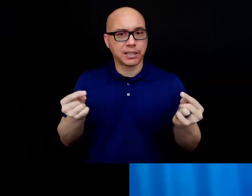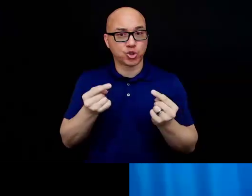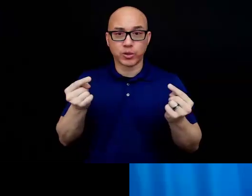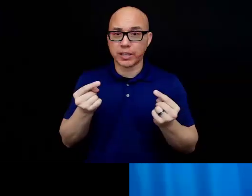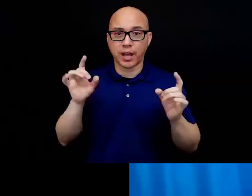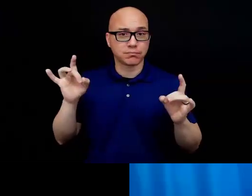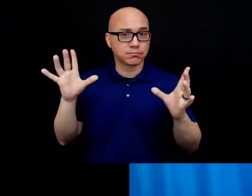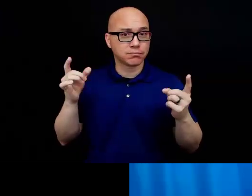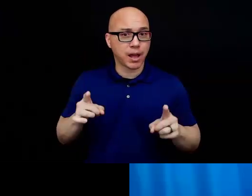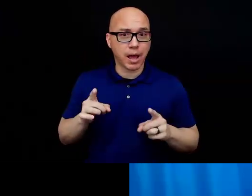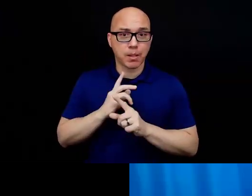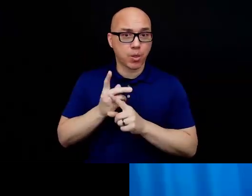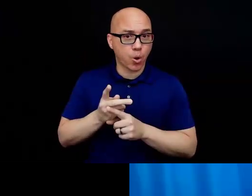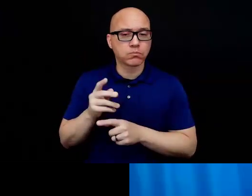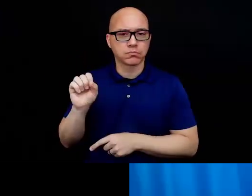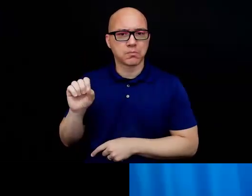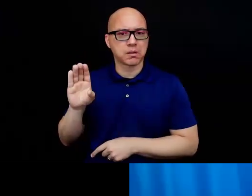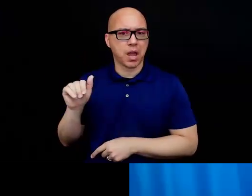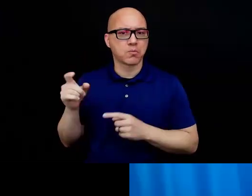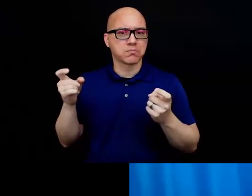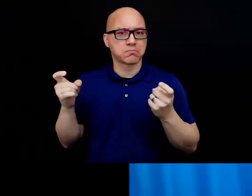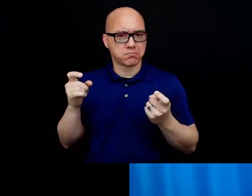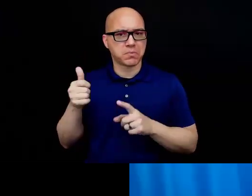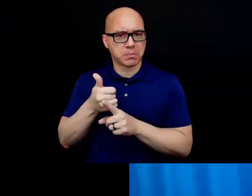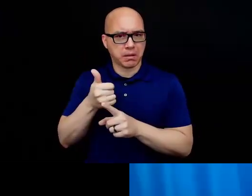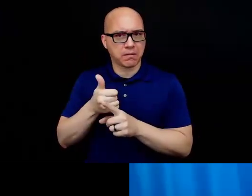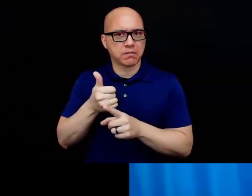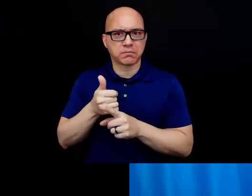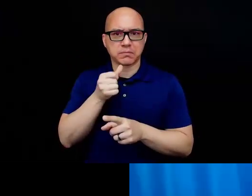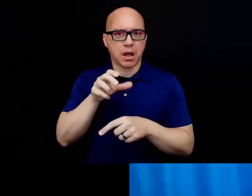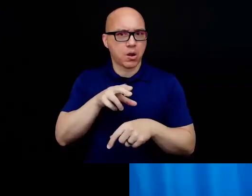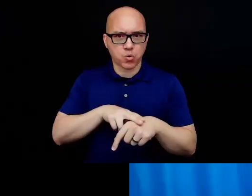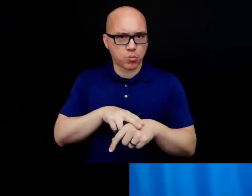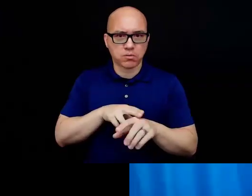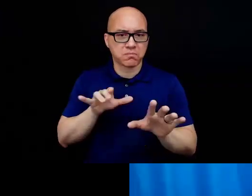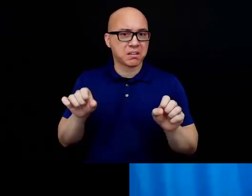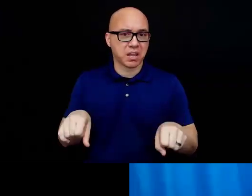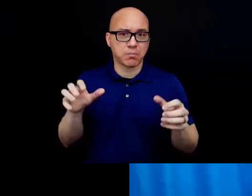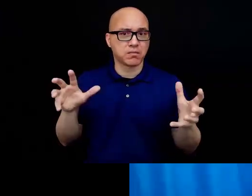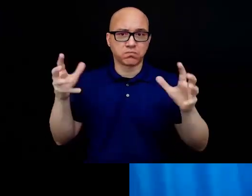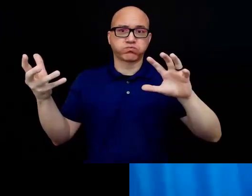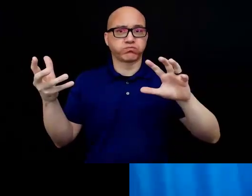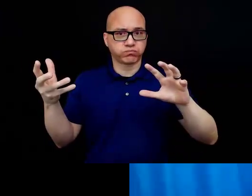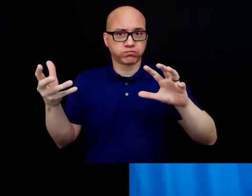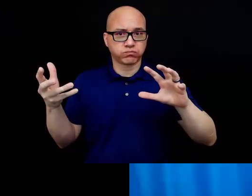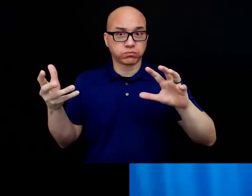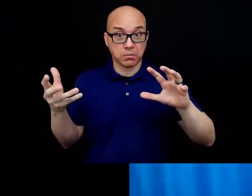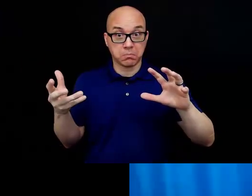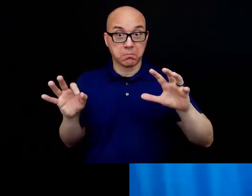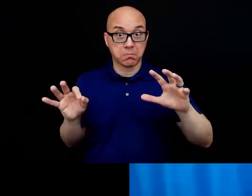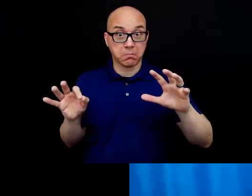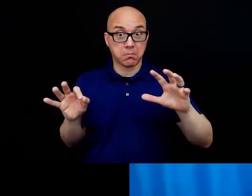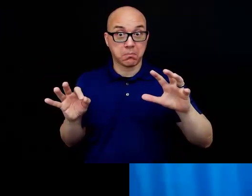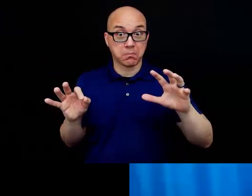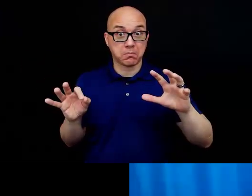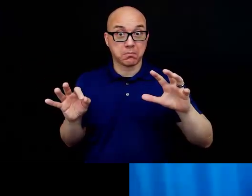loans. SBA managed that themselves. That's not normal. That's a disaster. Now, in